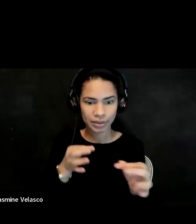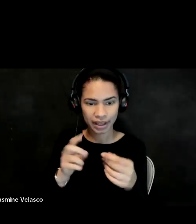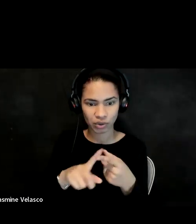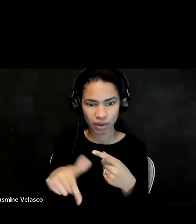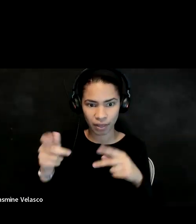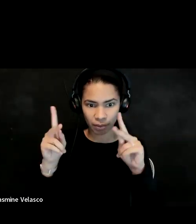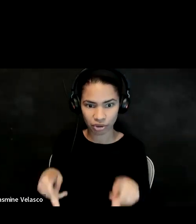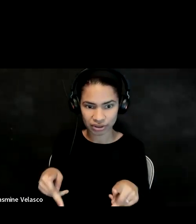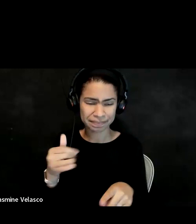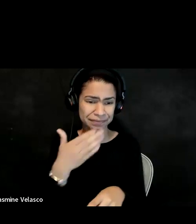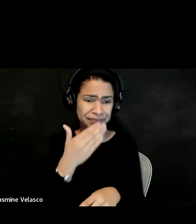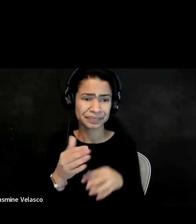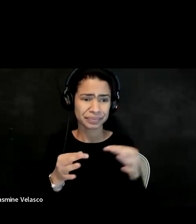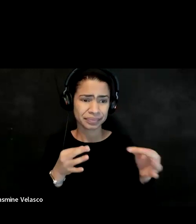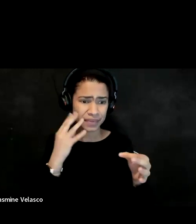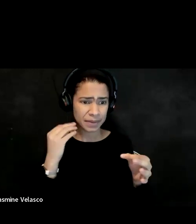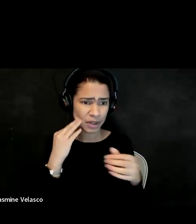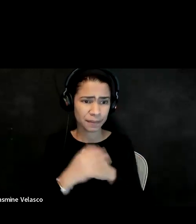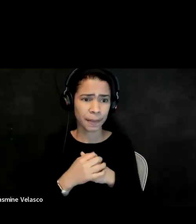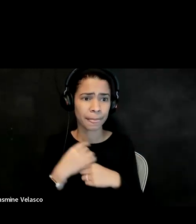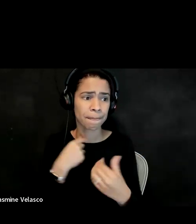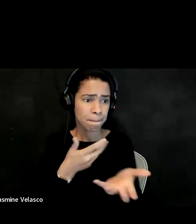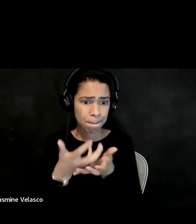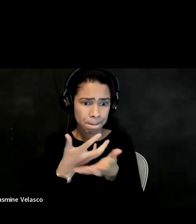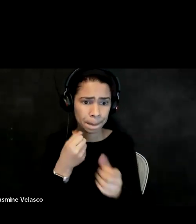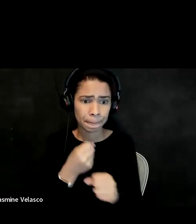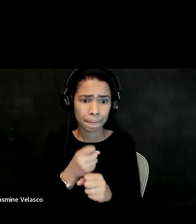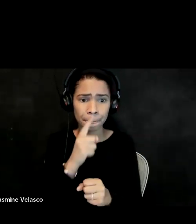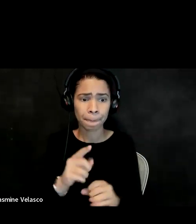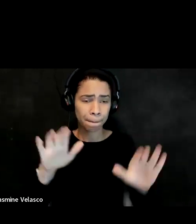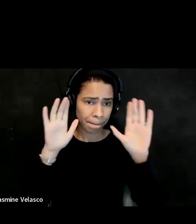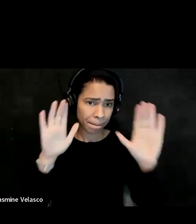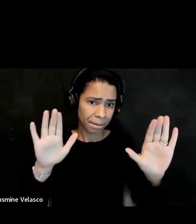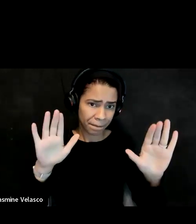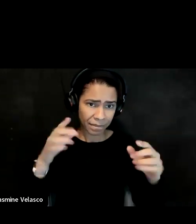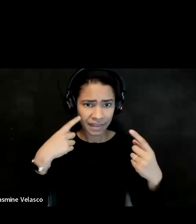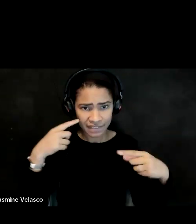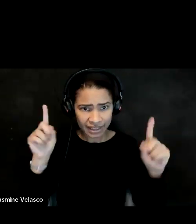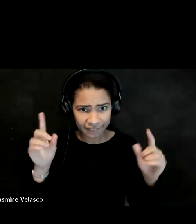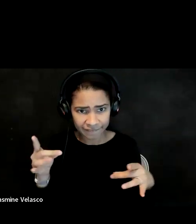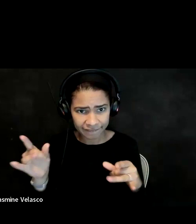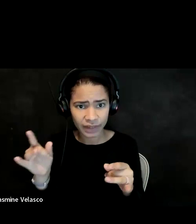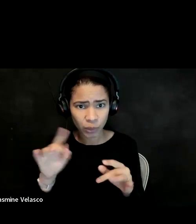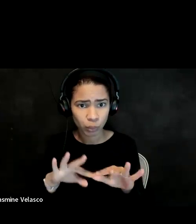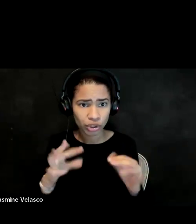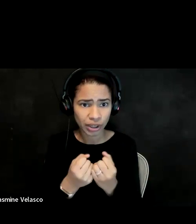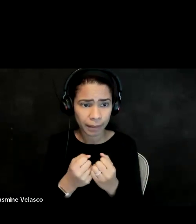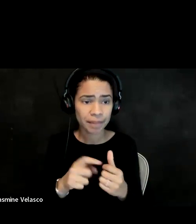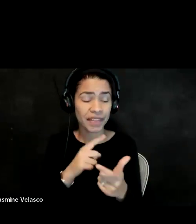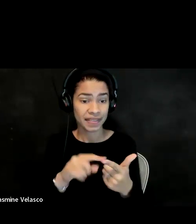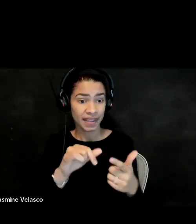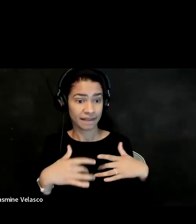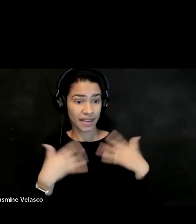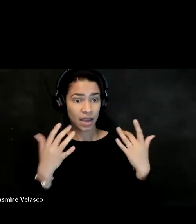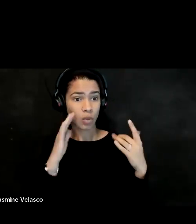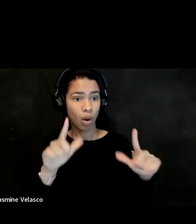for them. We work with them to make it into an effective presentation, effective workshop, and we keep that event up on our website